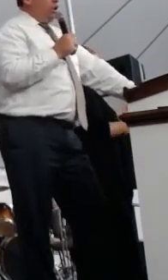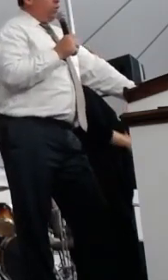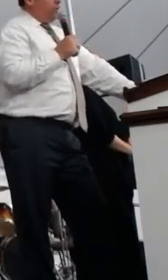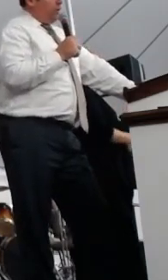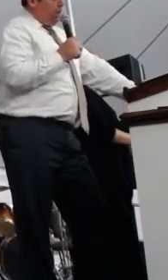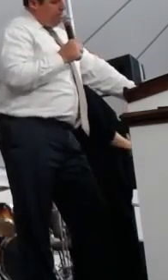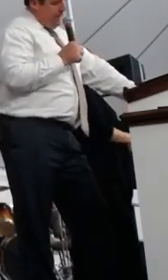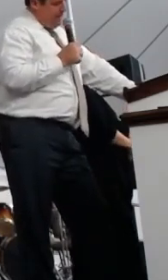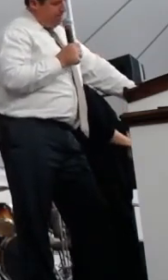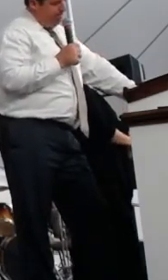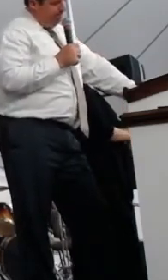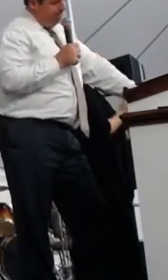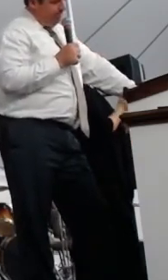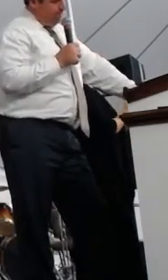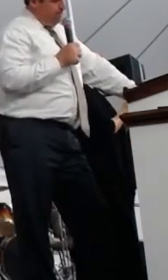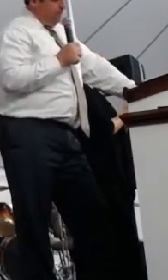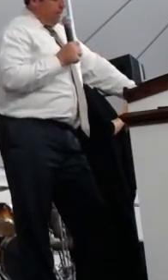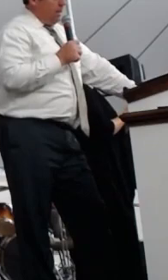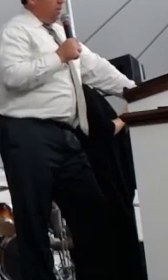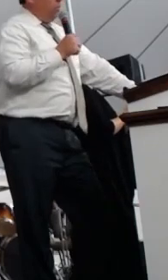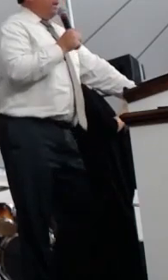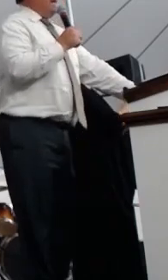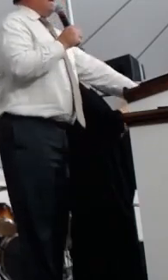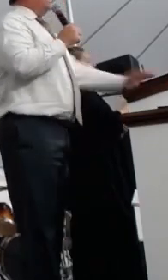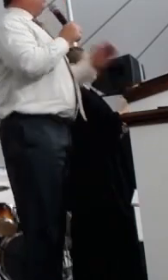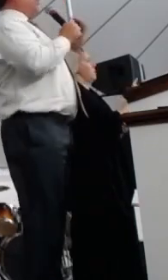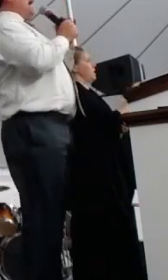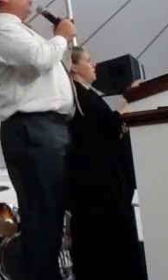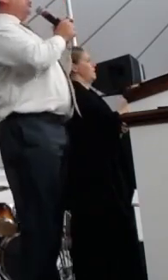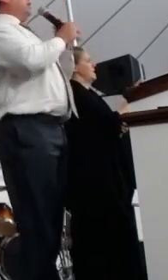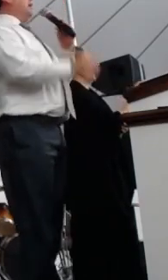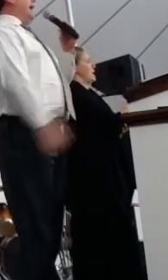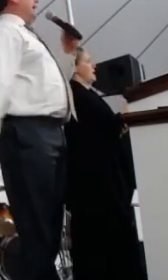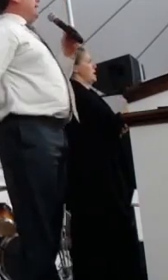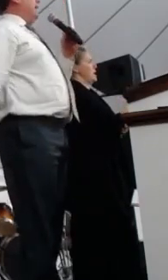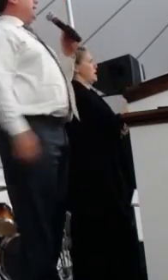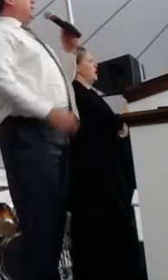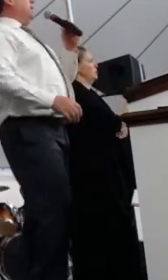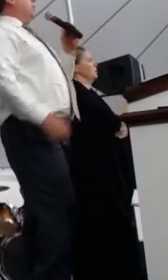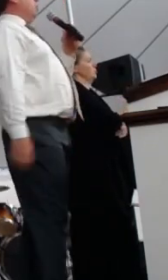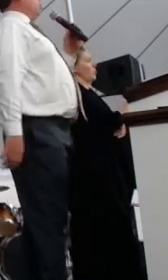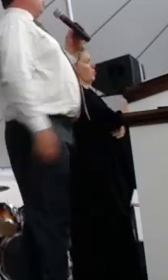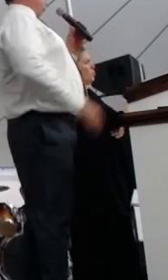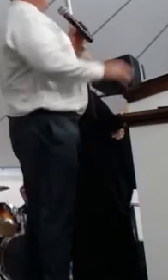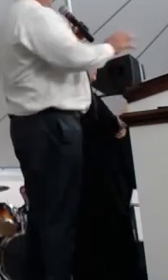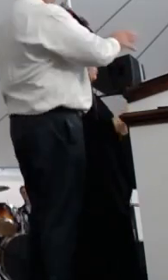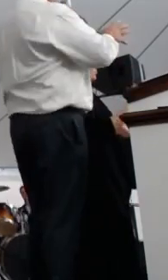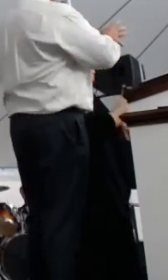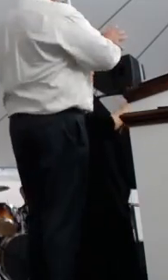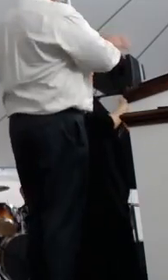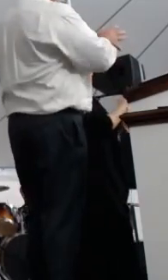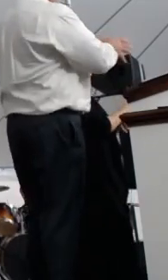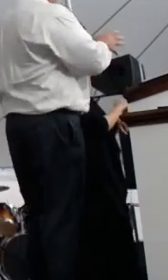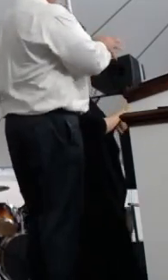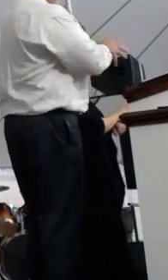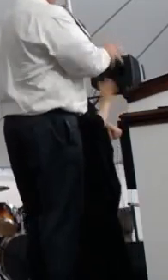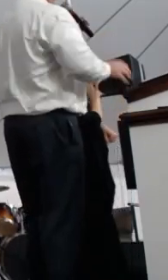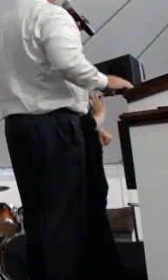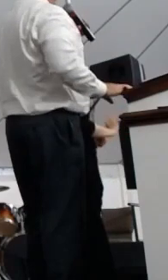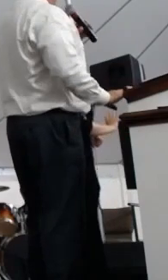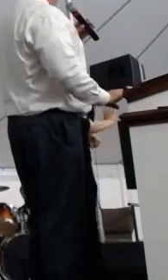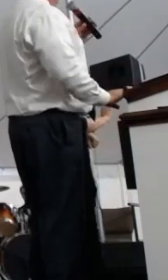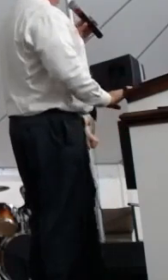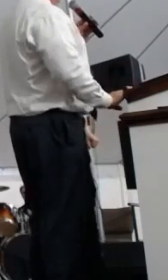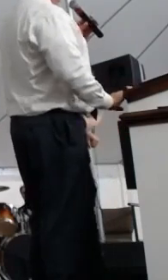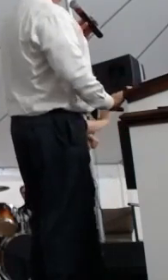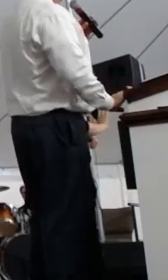the jungles of Colombia. One night, while she laid in her little poor shack,